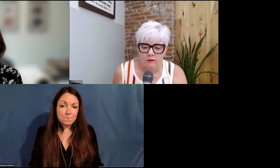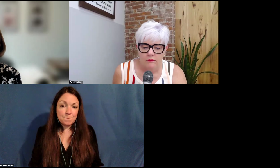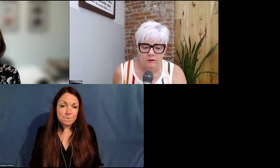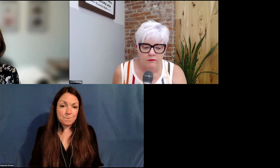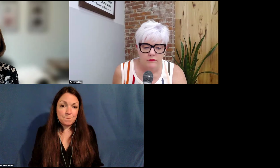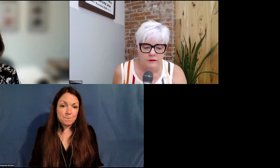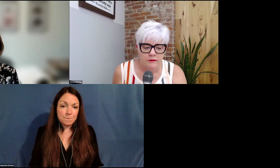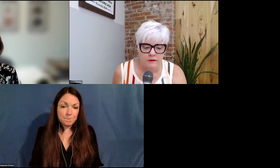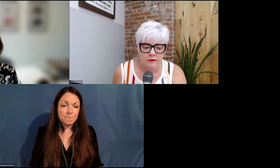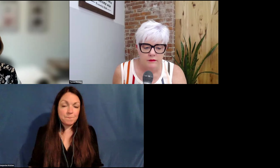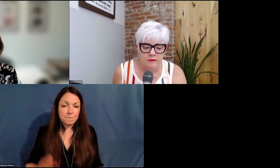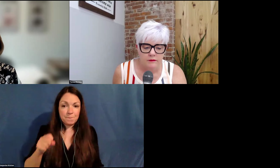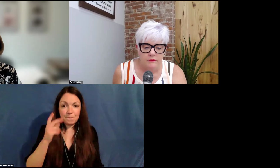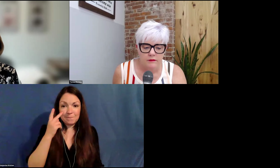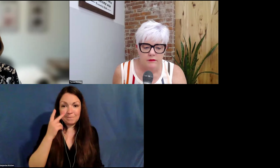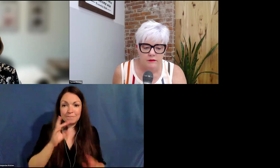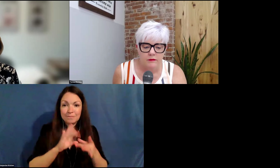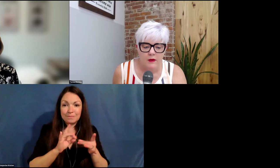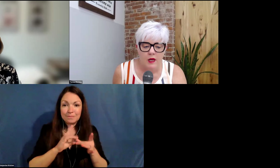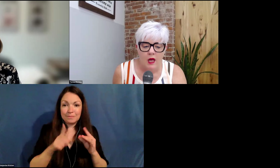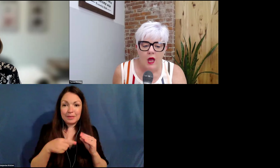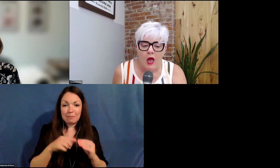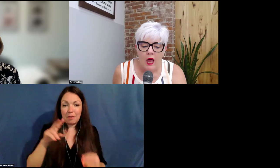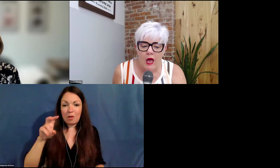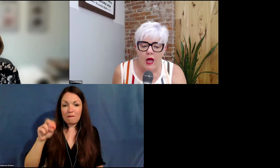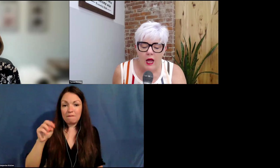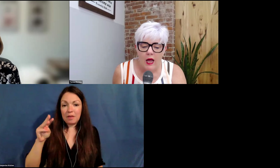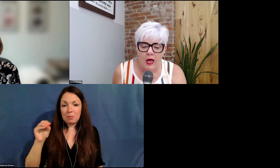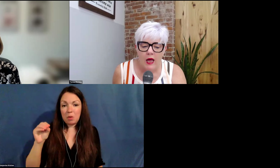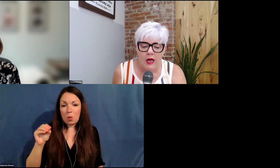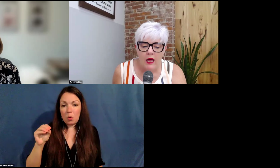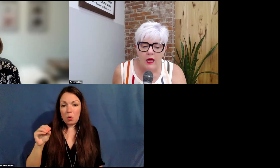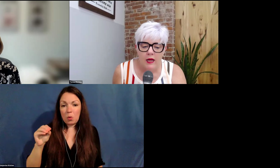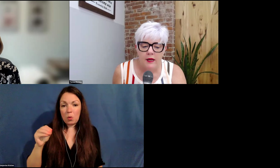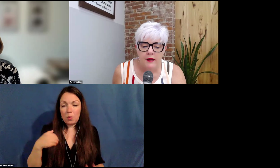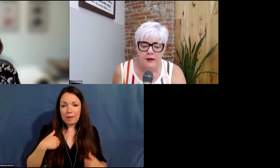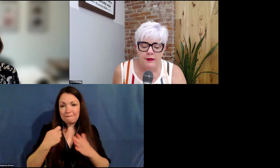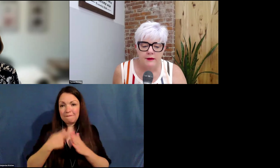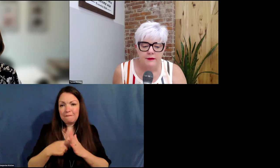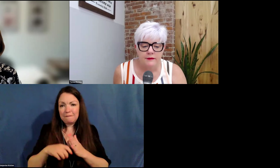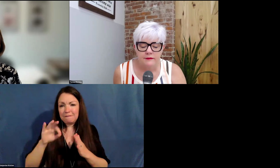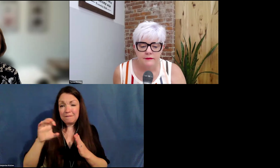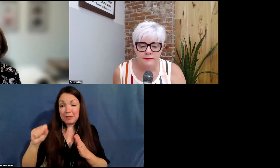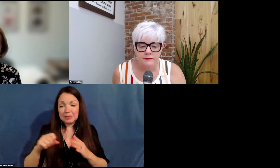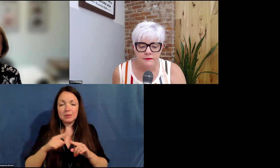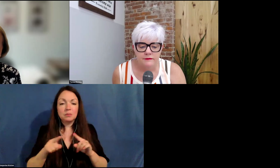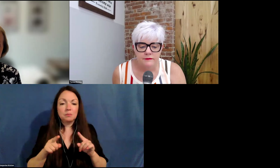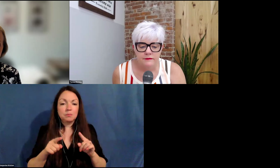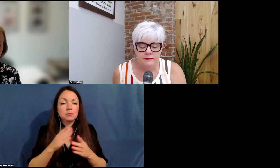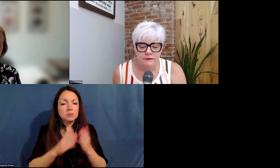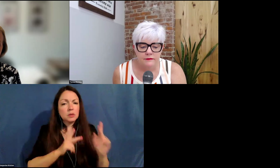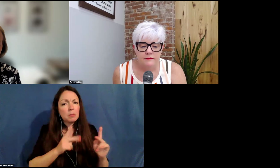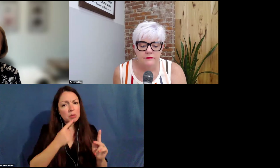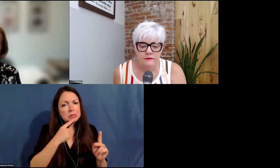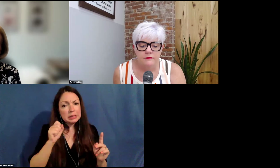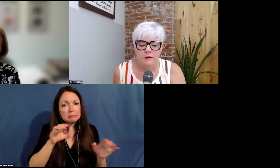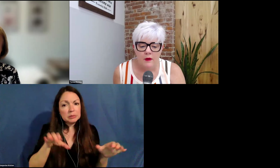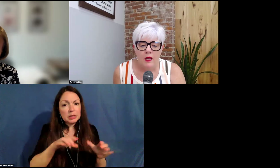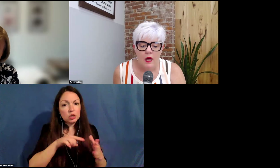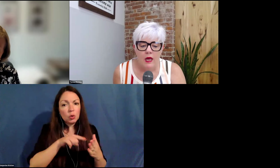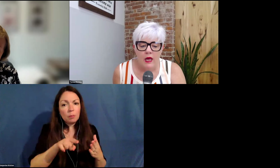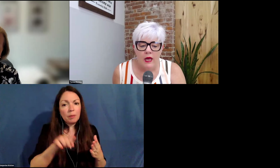Yeah, and I see there's been a back and forth on whether Venmo is associated with fees. I have heard people say to me that they do pay some fees to